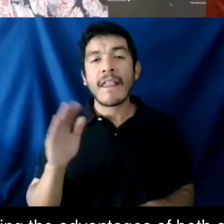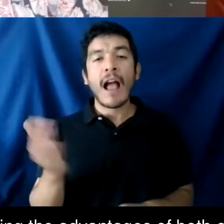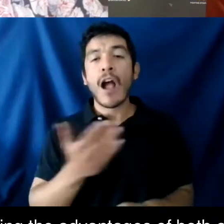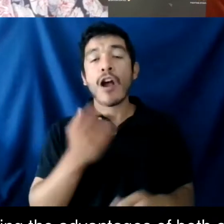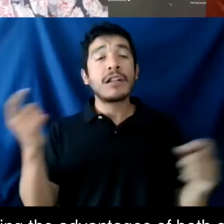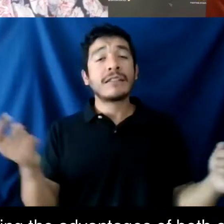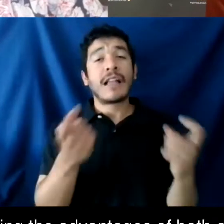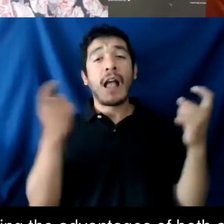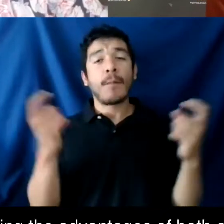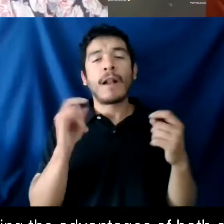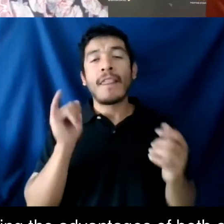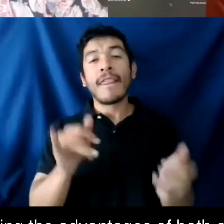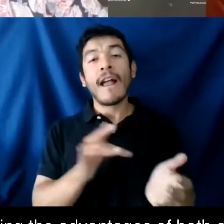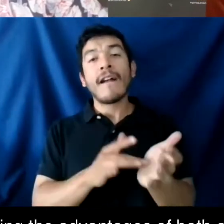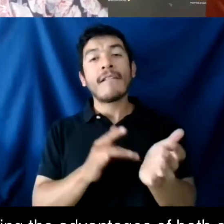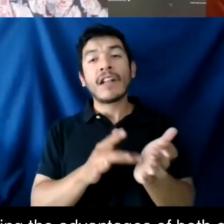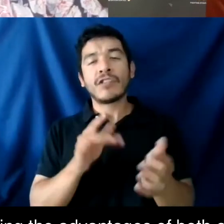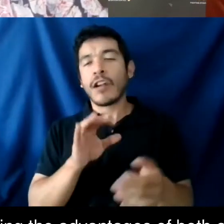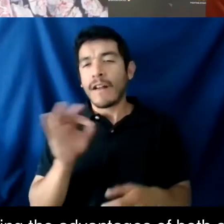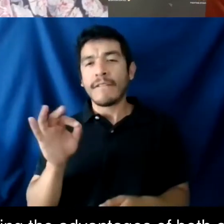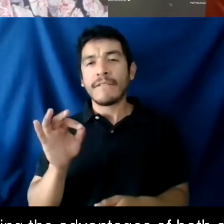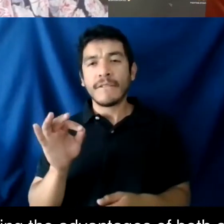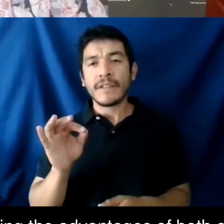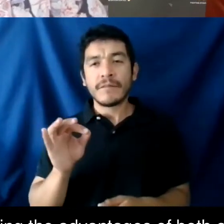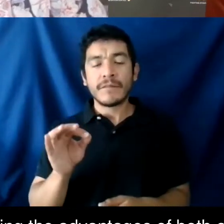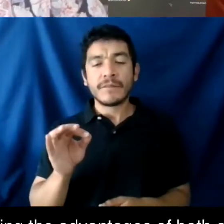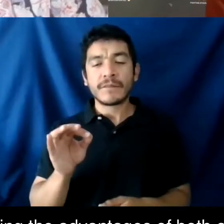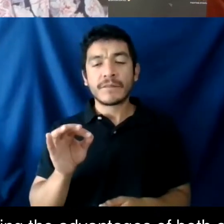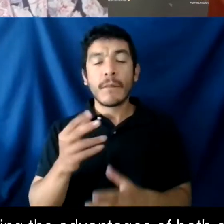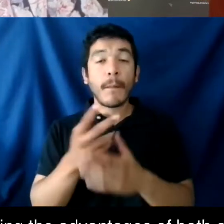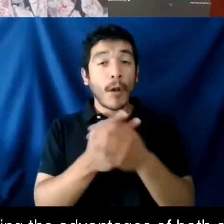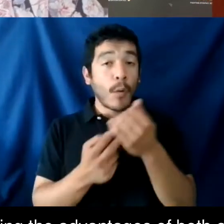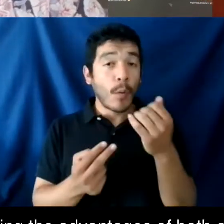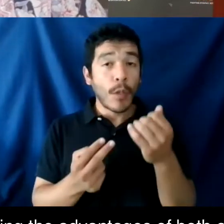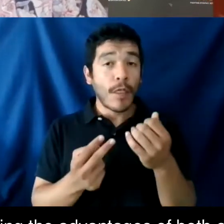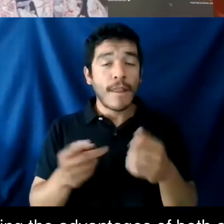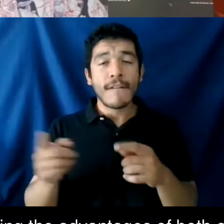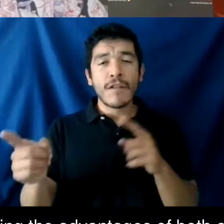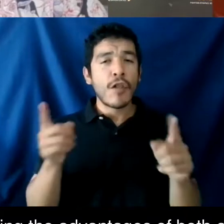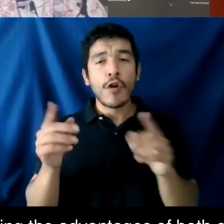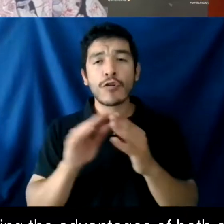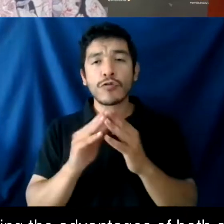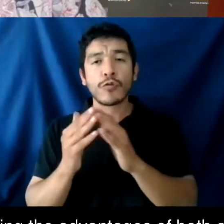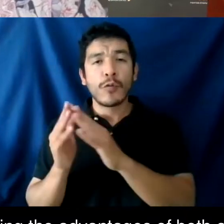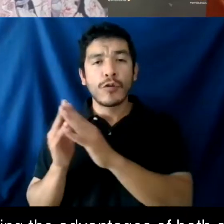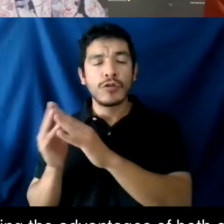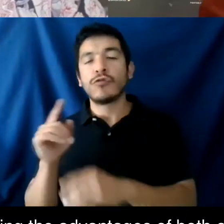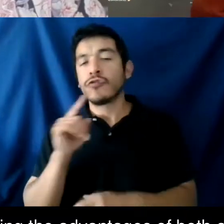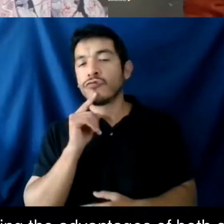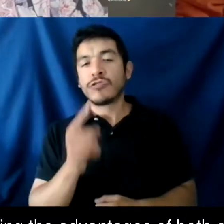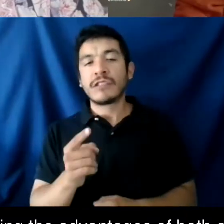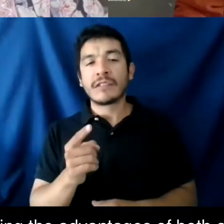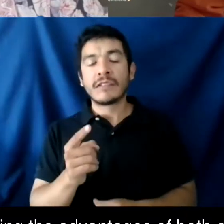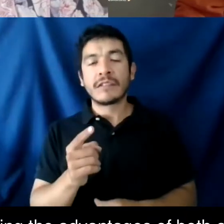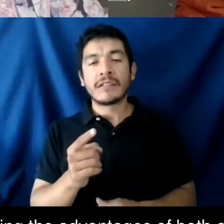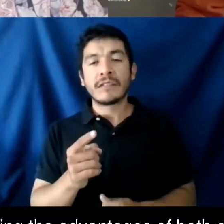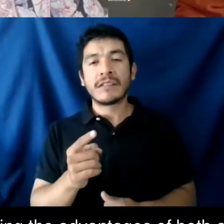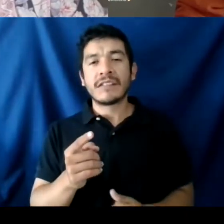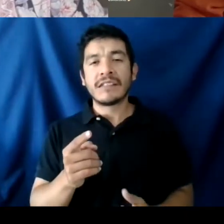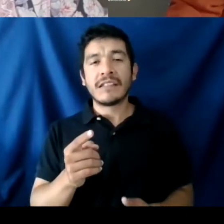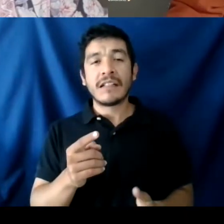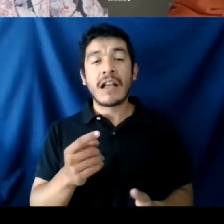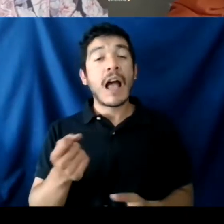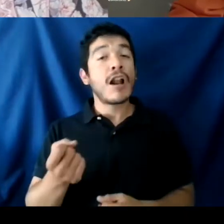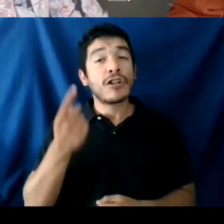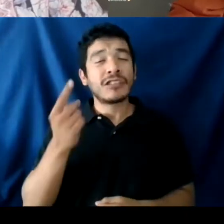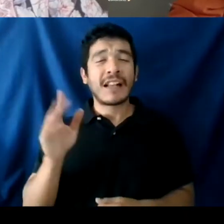celebrating the advantages of both of those communities and just standing their